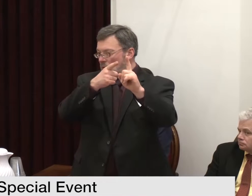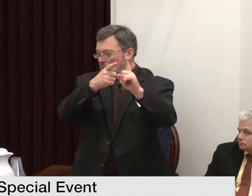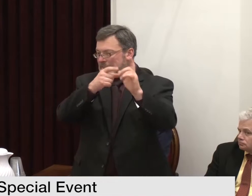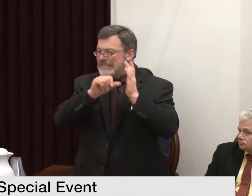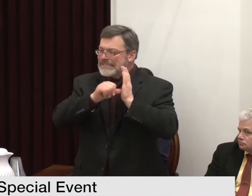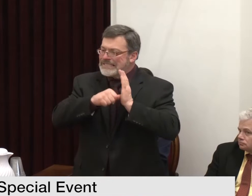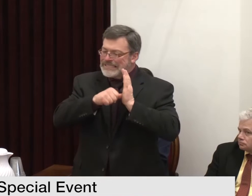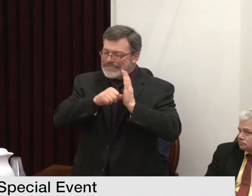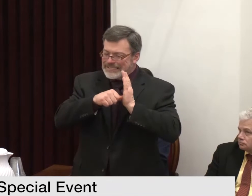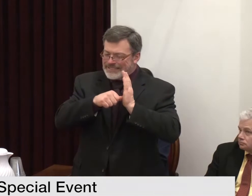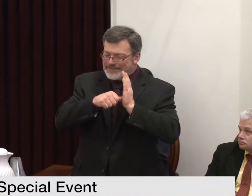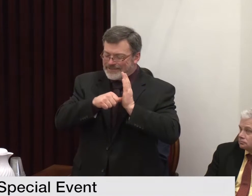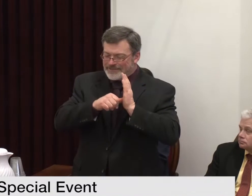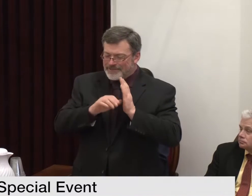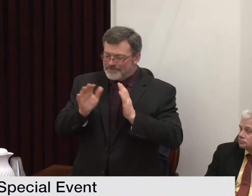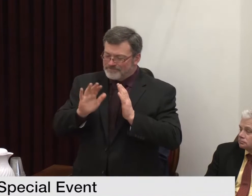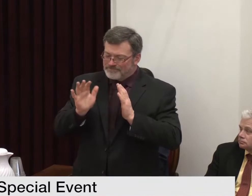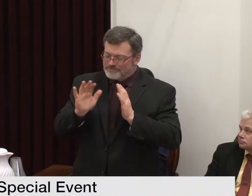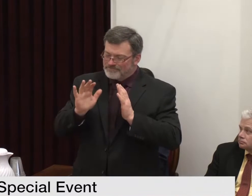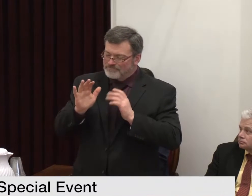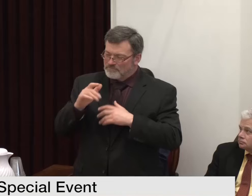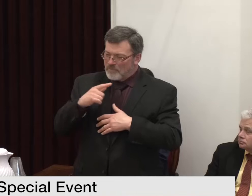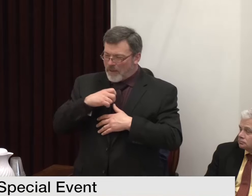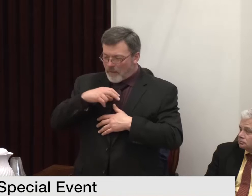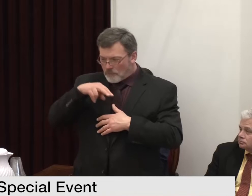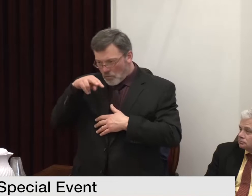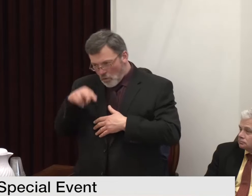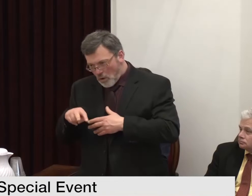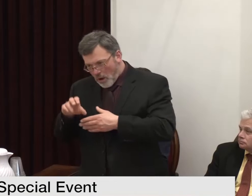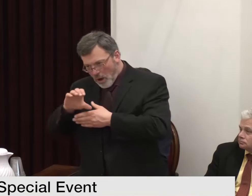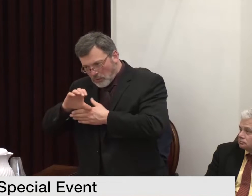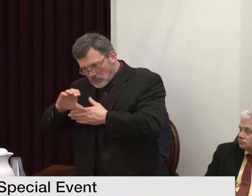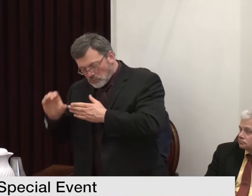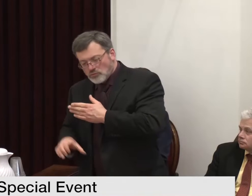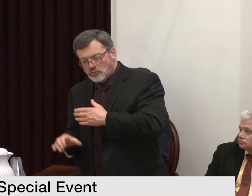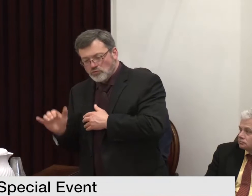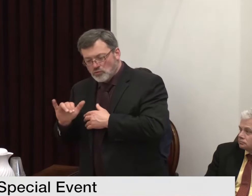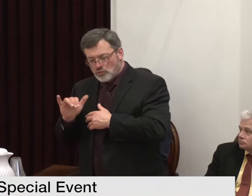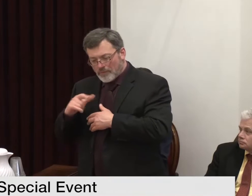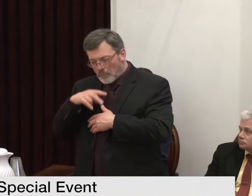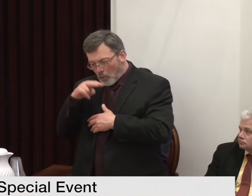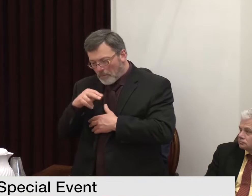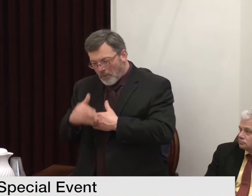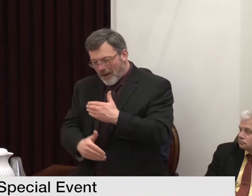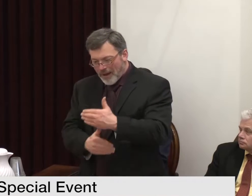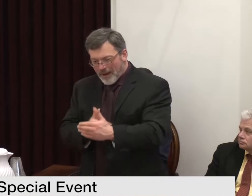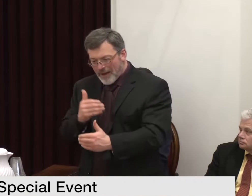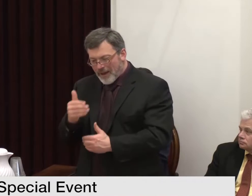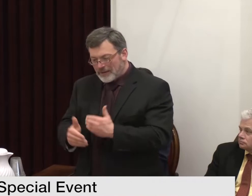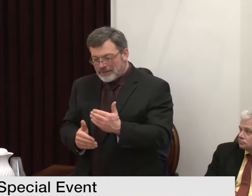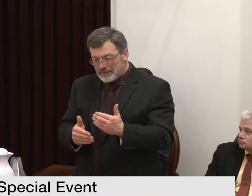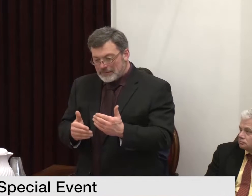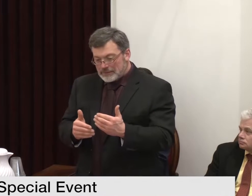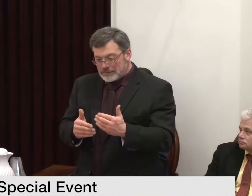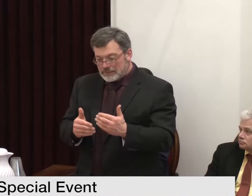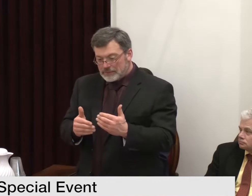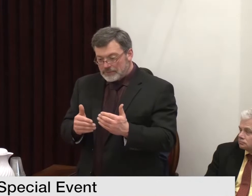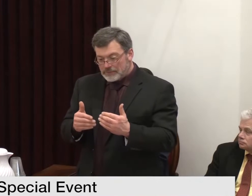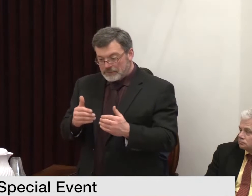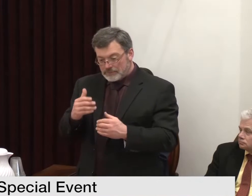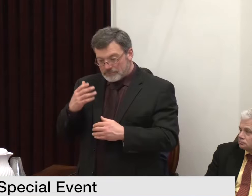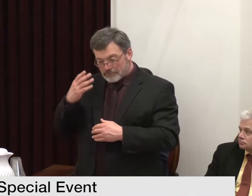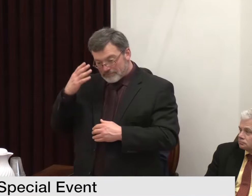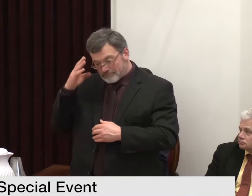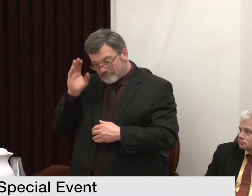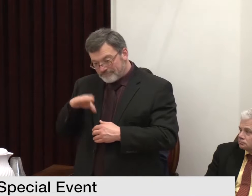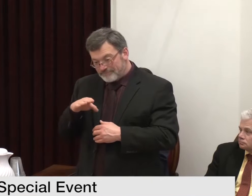possible consequences. Like what adding older, more violent youth to DCF caseloads would